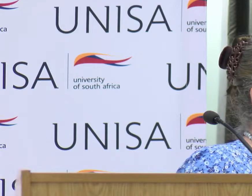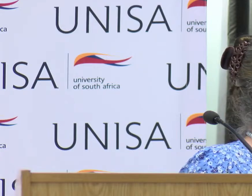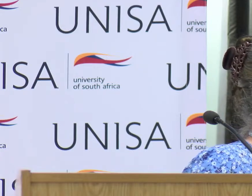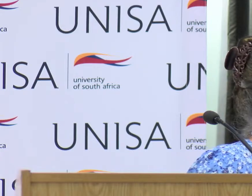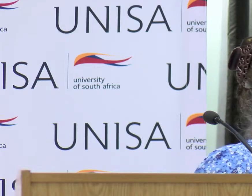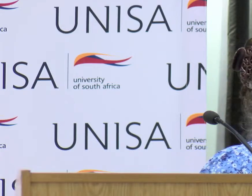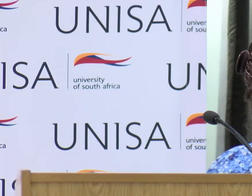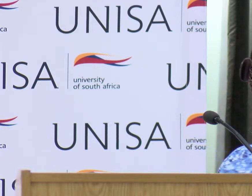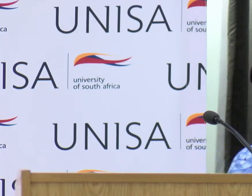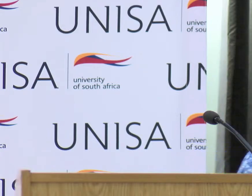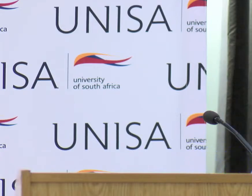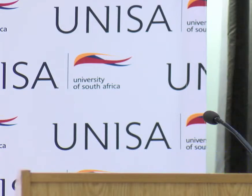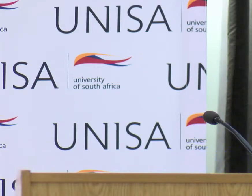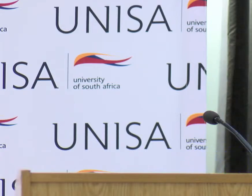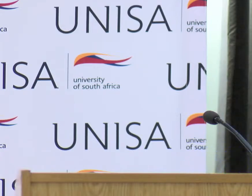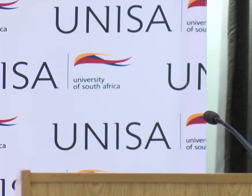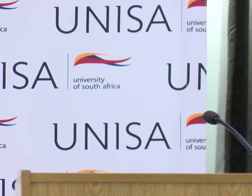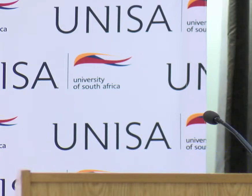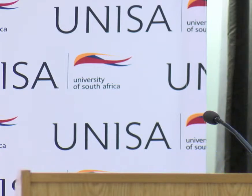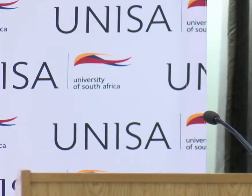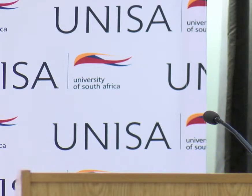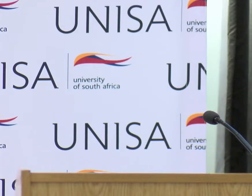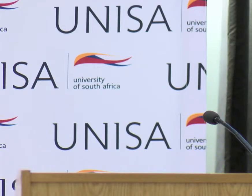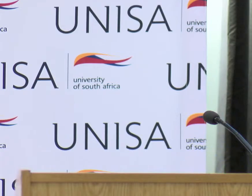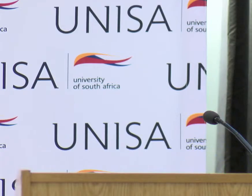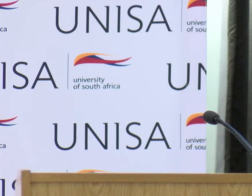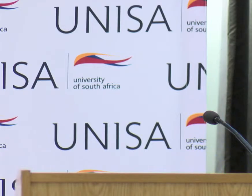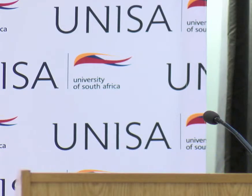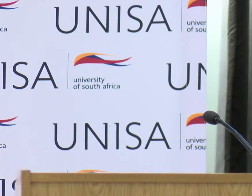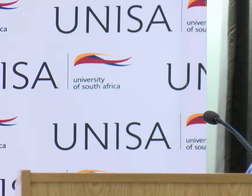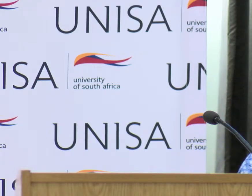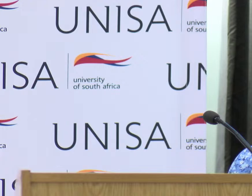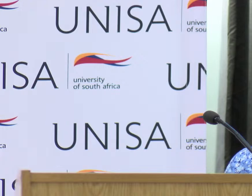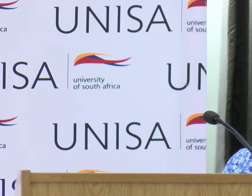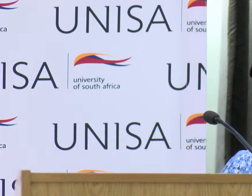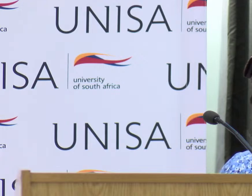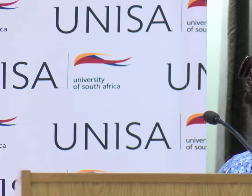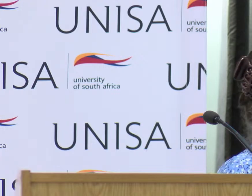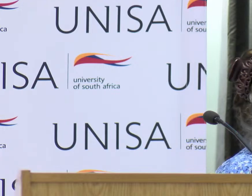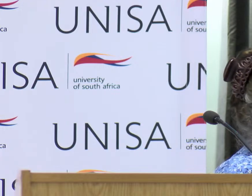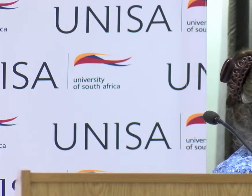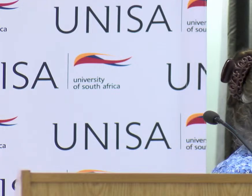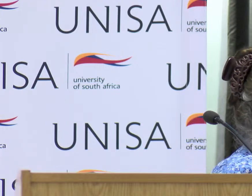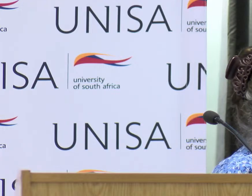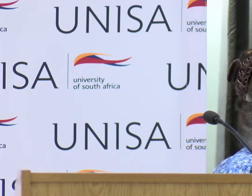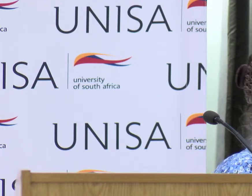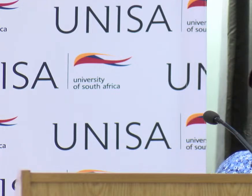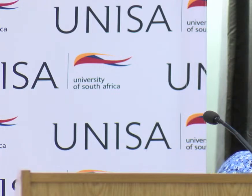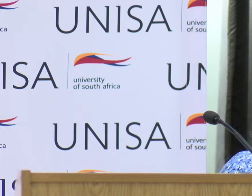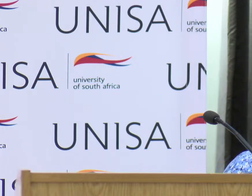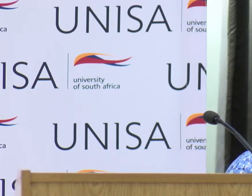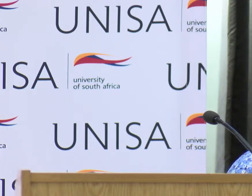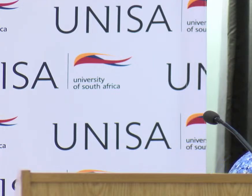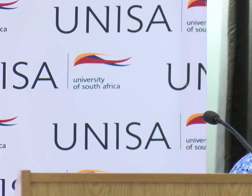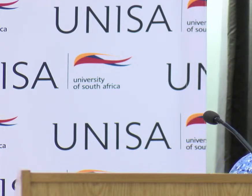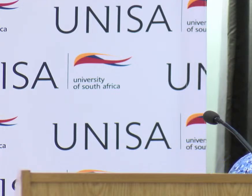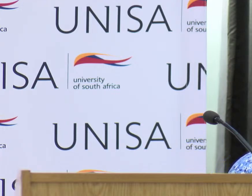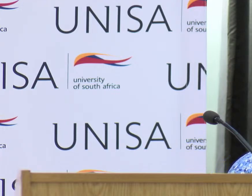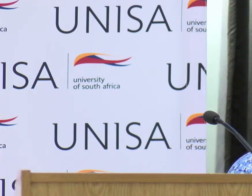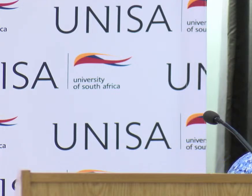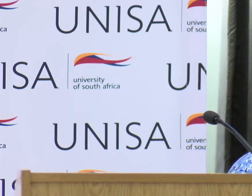What does that mean? It's a duck. A duck. So if you saw him, he said,